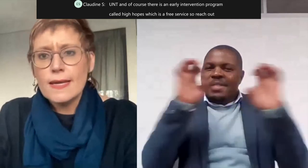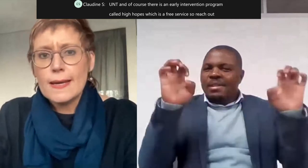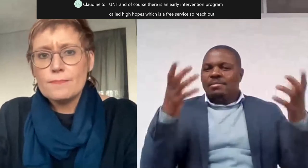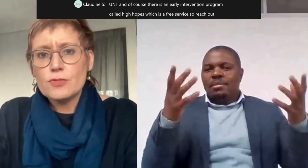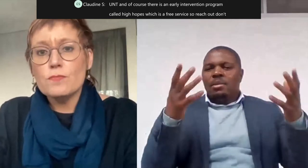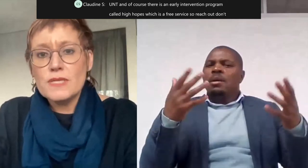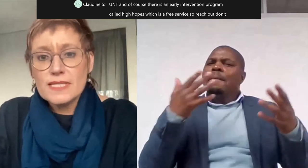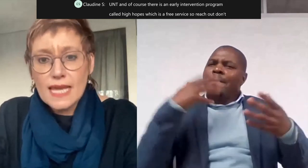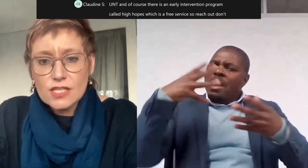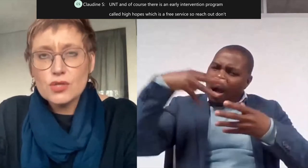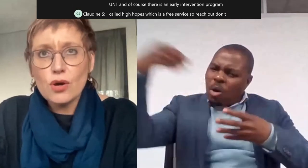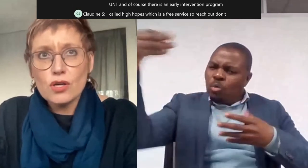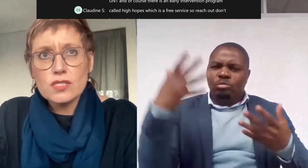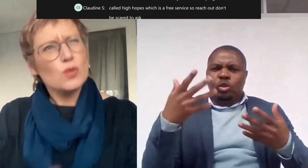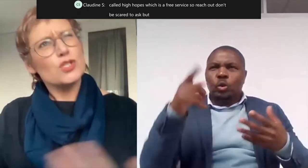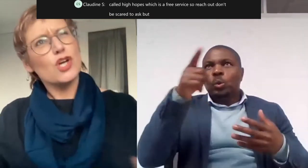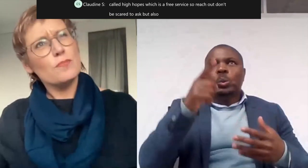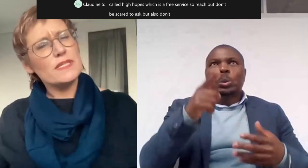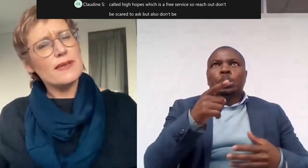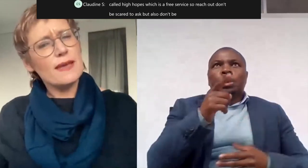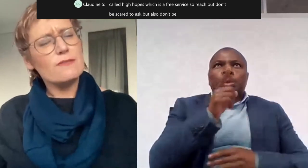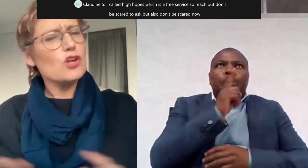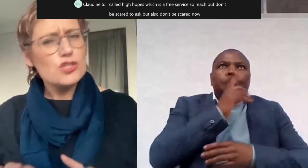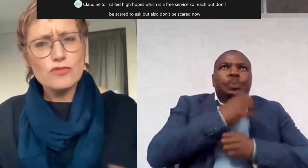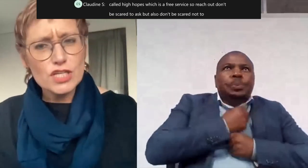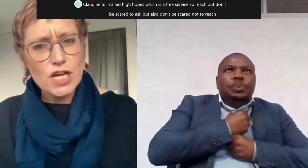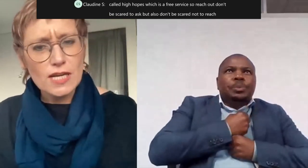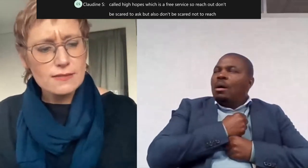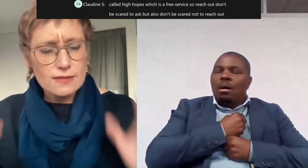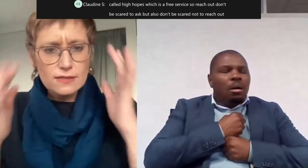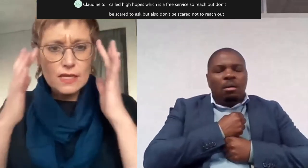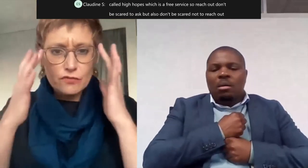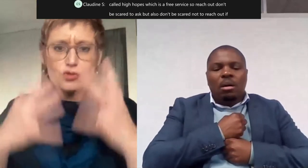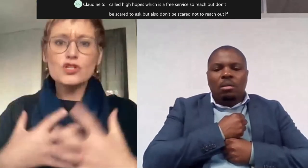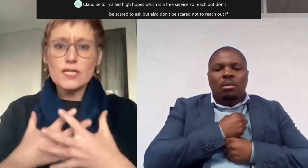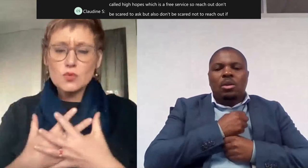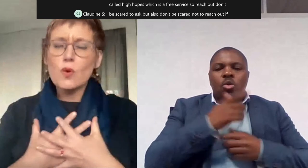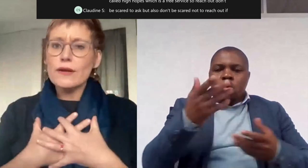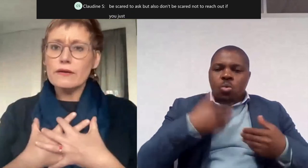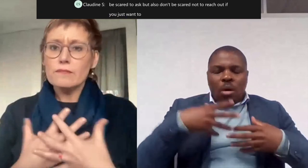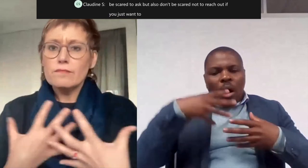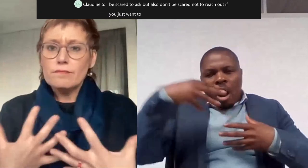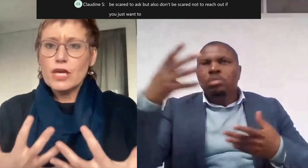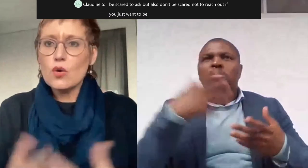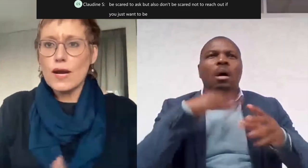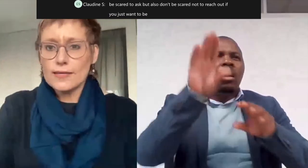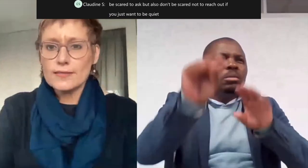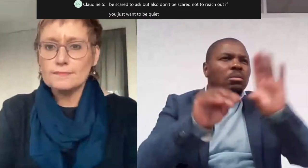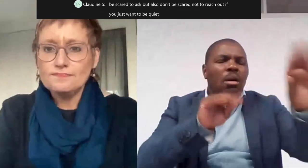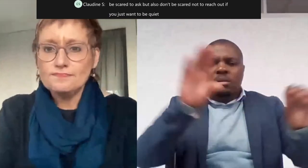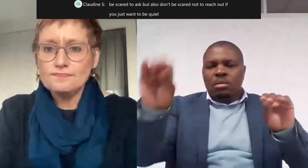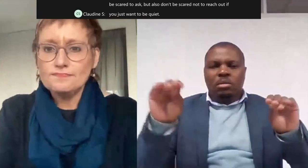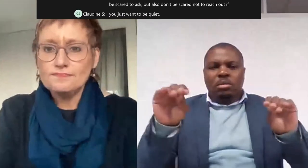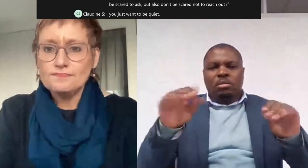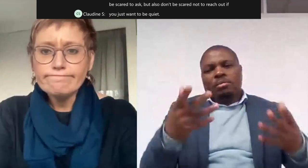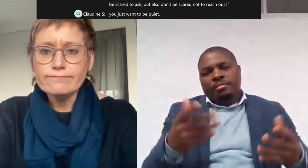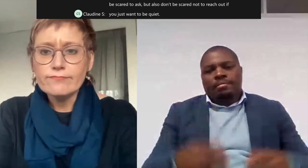out. Don't be scared to ask, but also don't be scared not to reach out if you just want to be quiet.